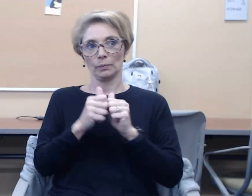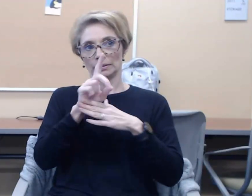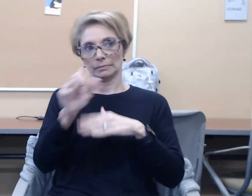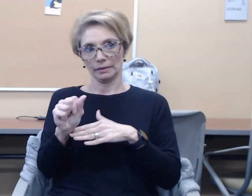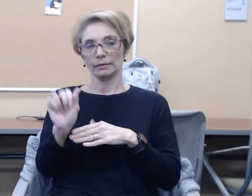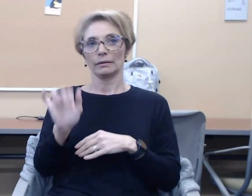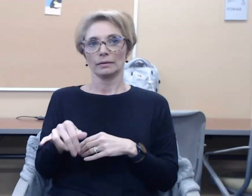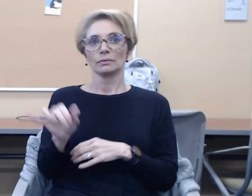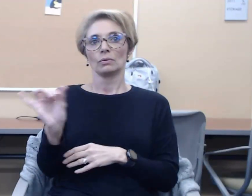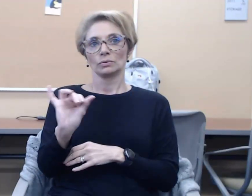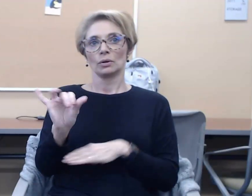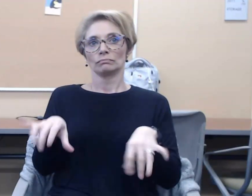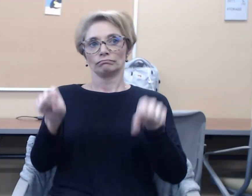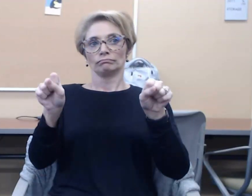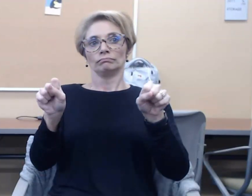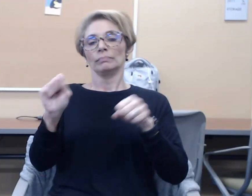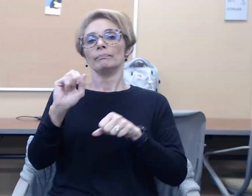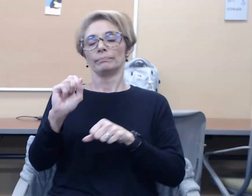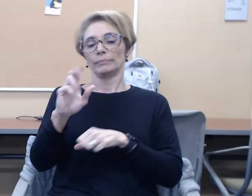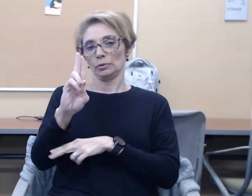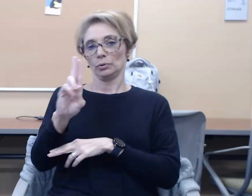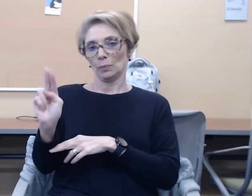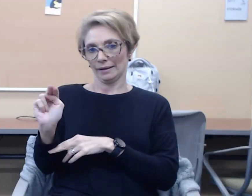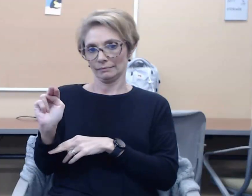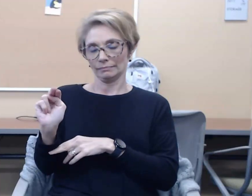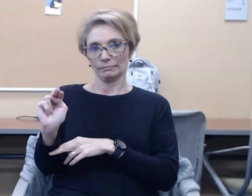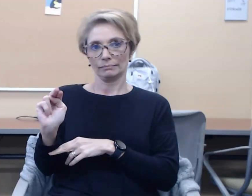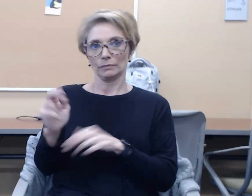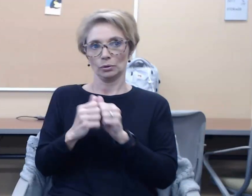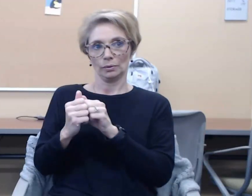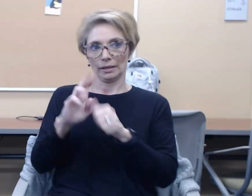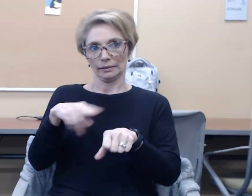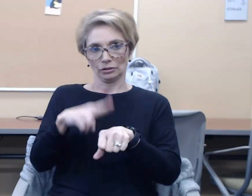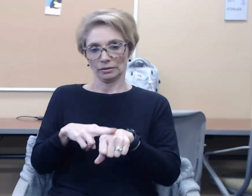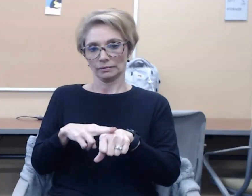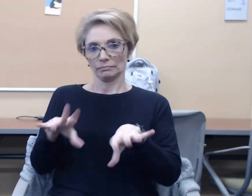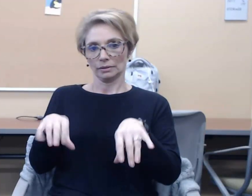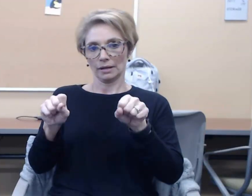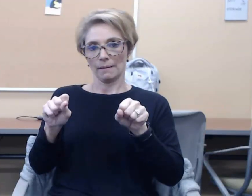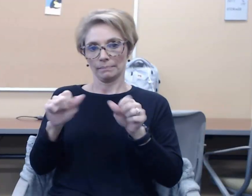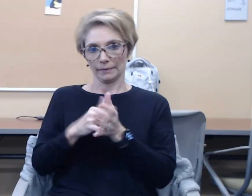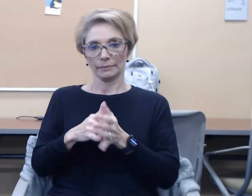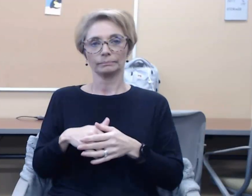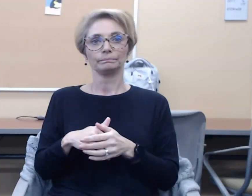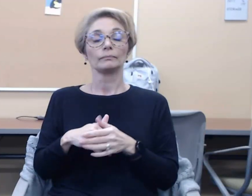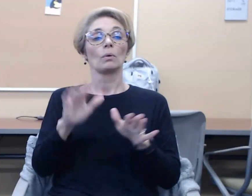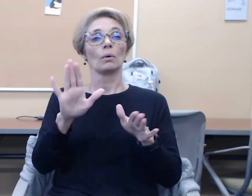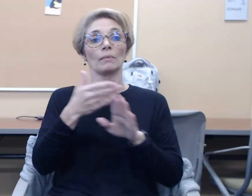also adopted by the UN. Before I go any further, I forgot to mention why I chose